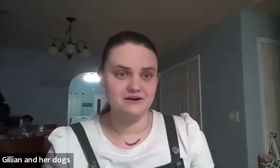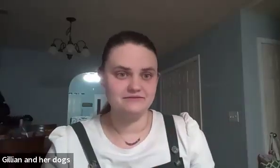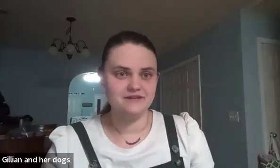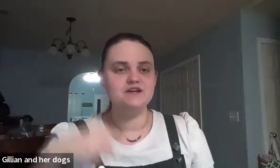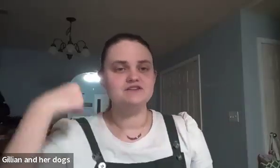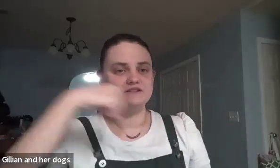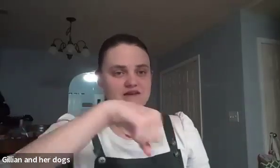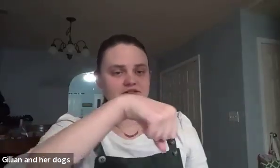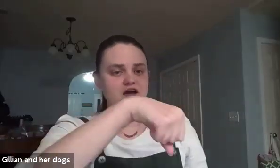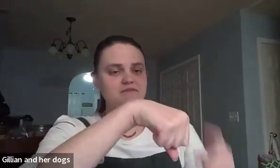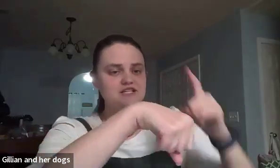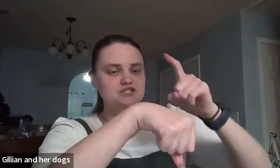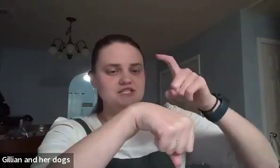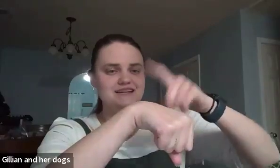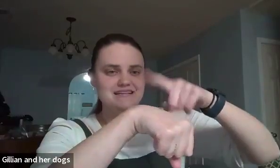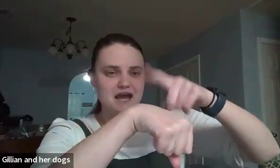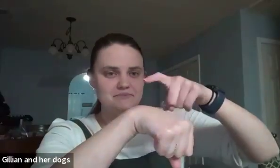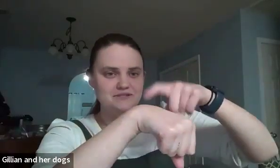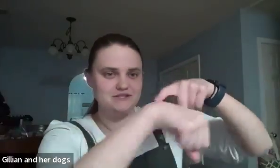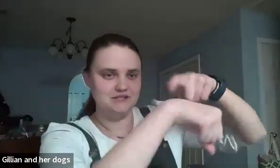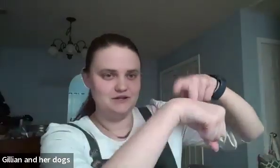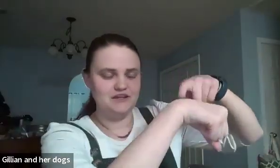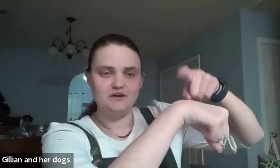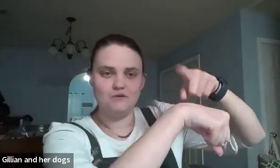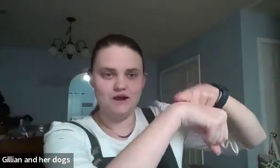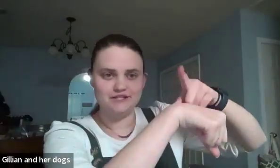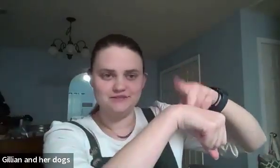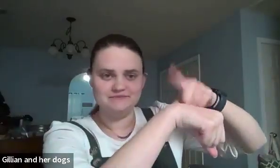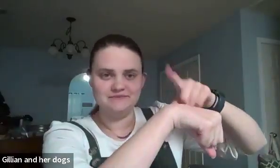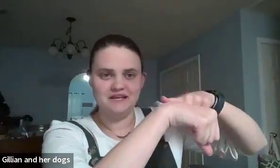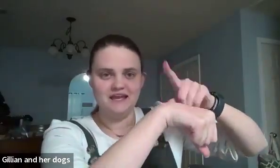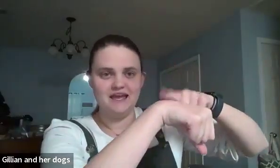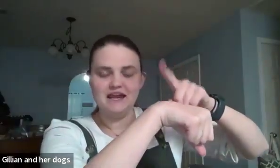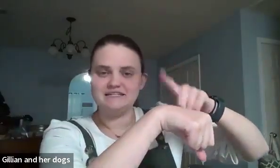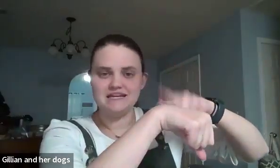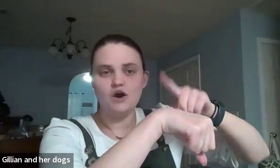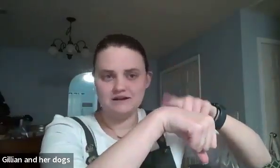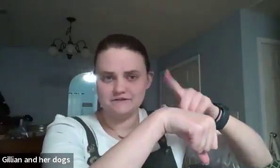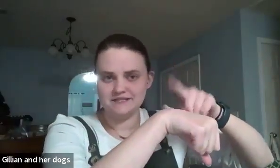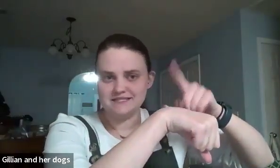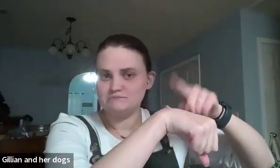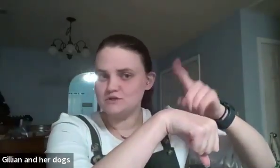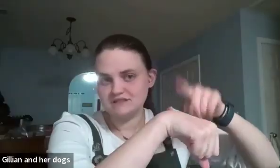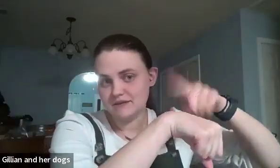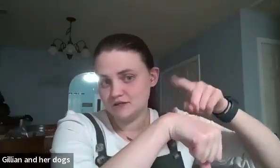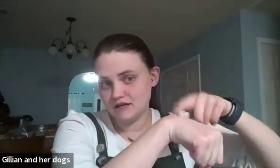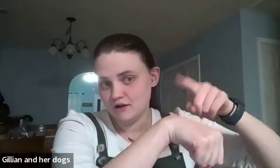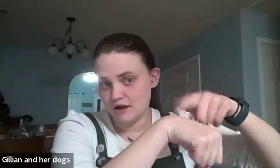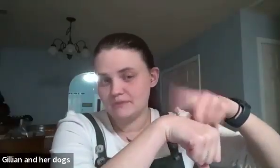itself. So the sign for time is you're just going to tap like you have a watch. And I did get called out for this. Most of the time I don't get called out, but I